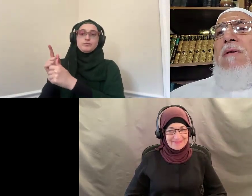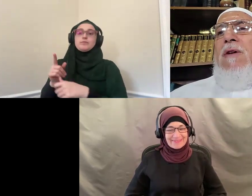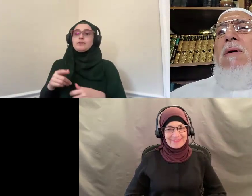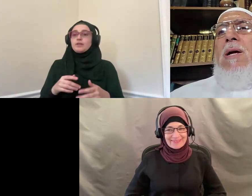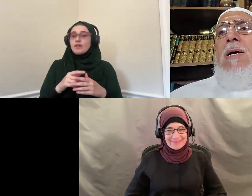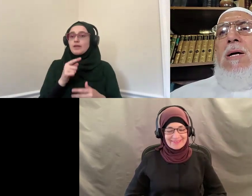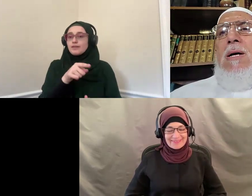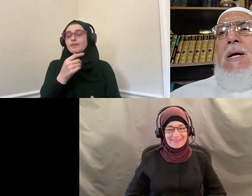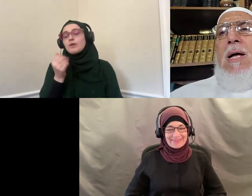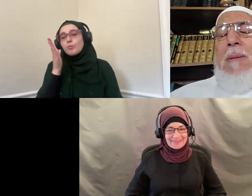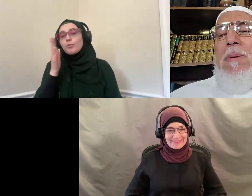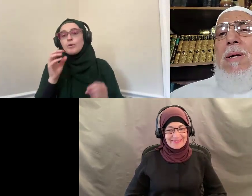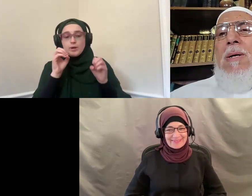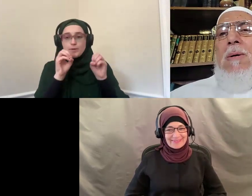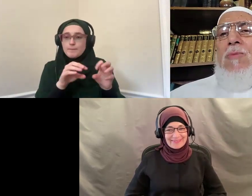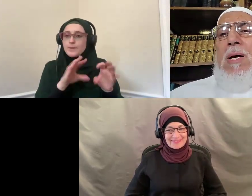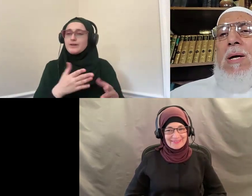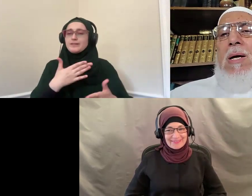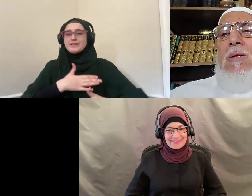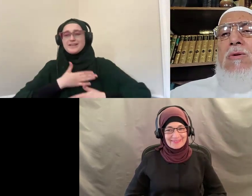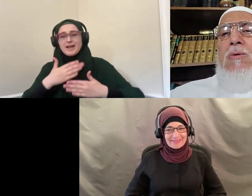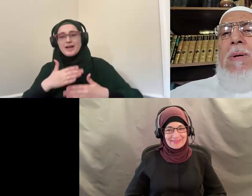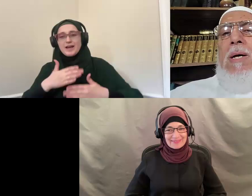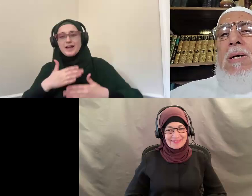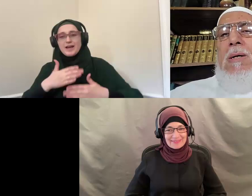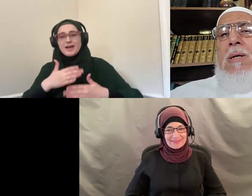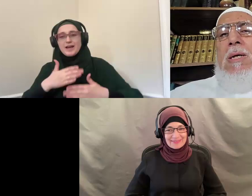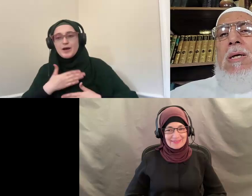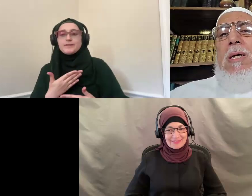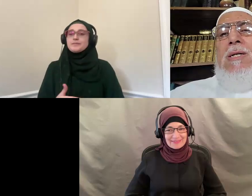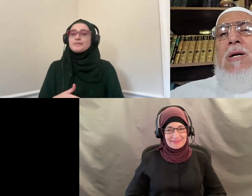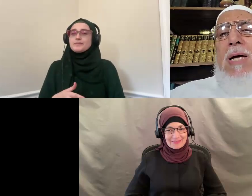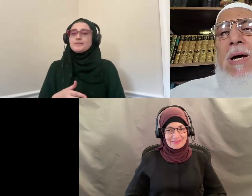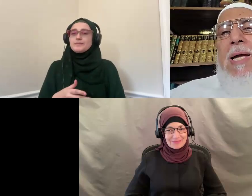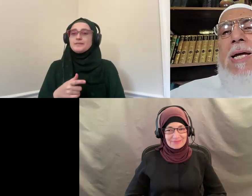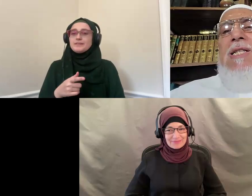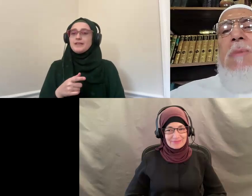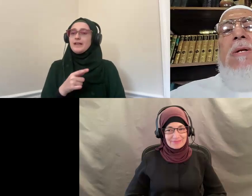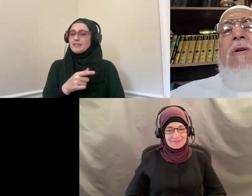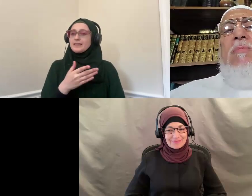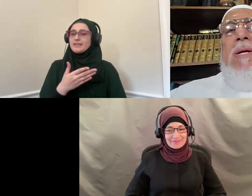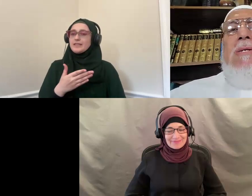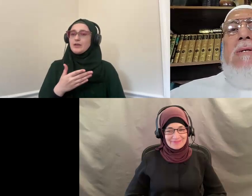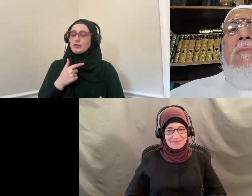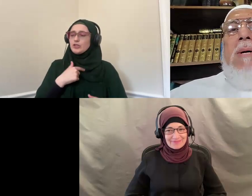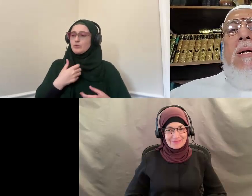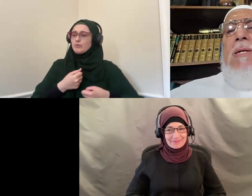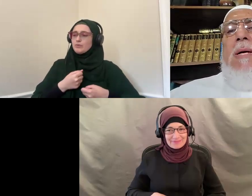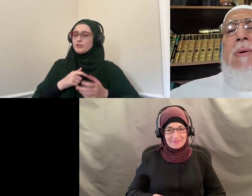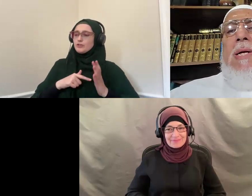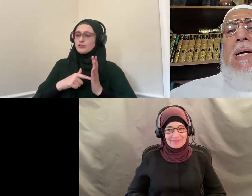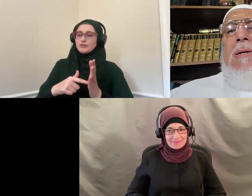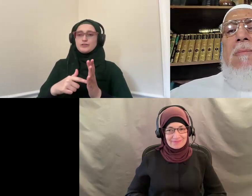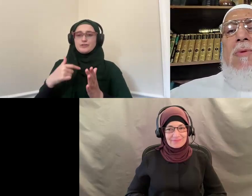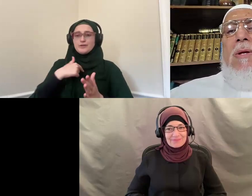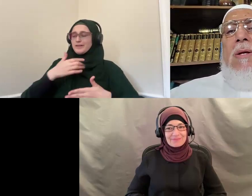will be very happy to be an exhibit of bliss by Allah